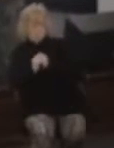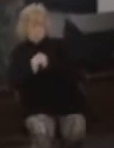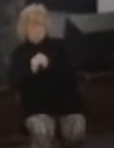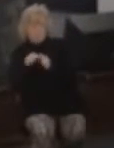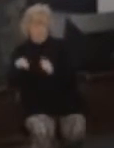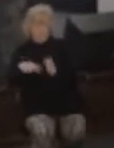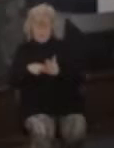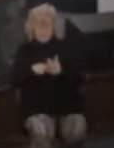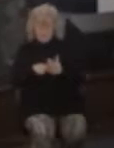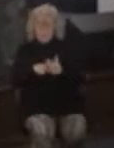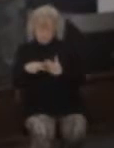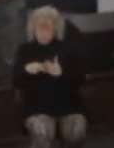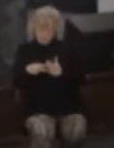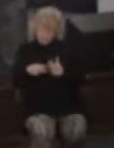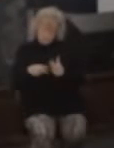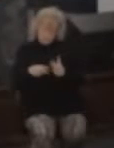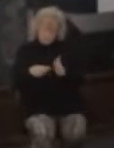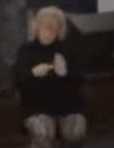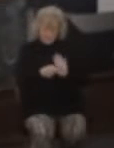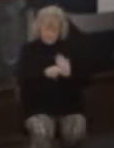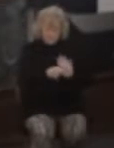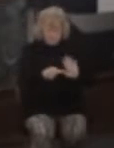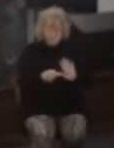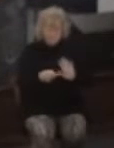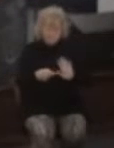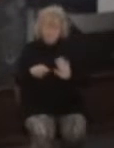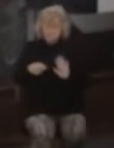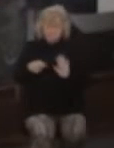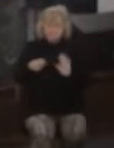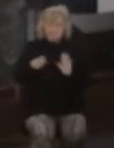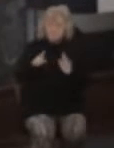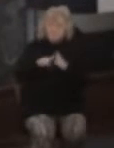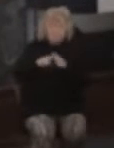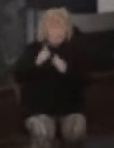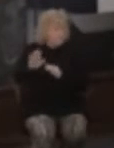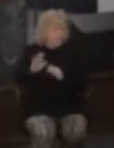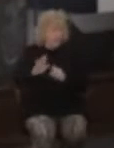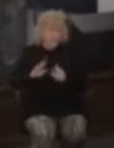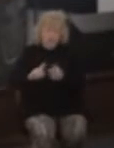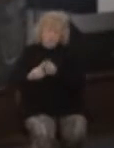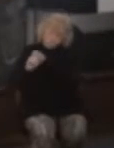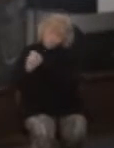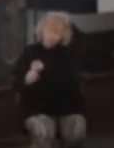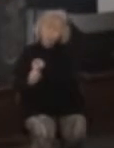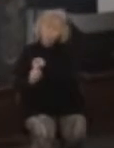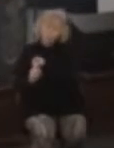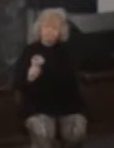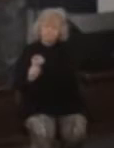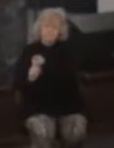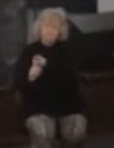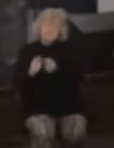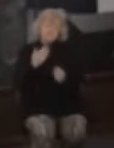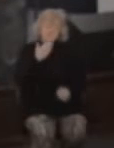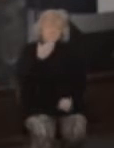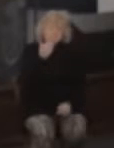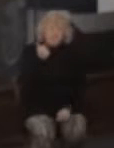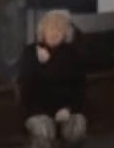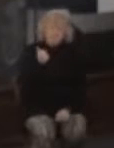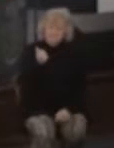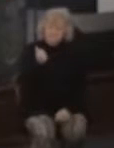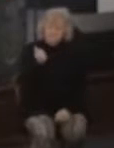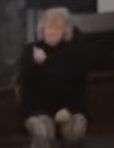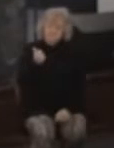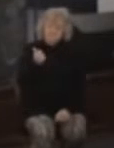marks the beginning of their friendship, one of the most beautiful and celebrated friendships ever recorded. Jonathan and David